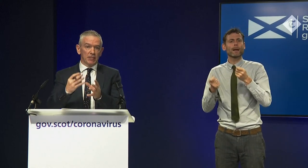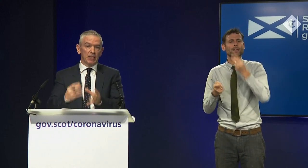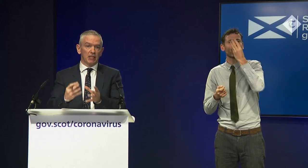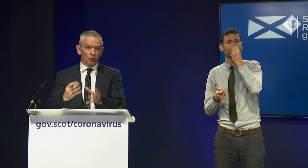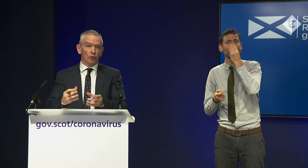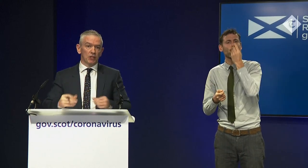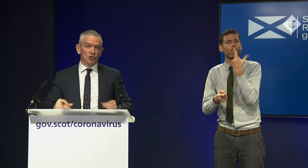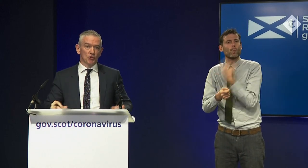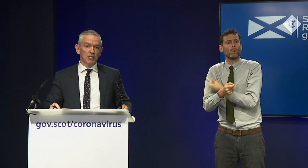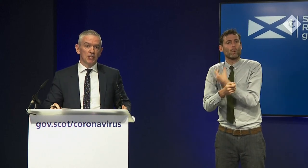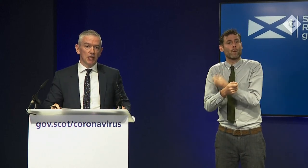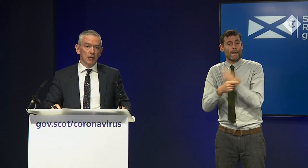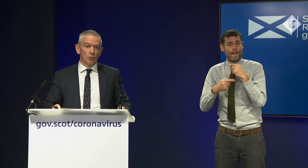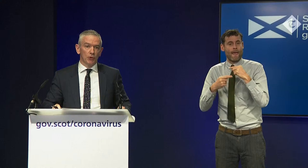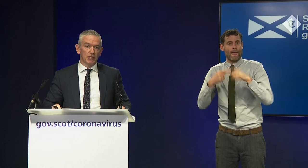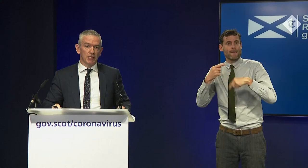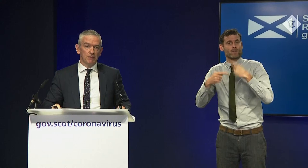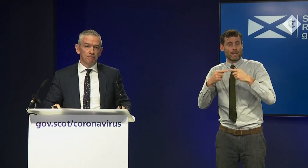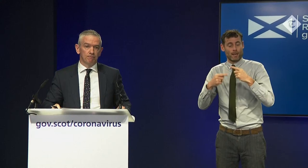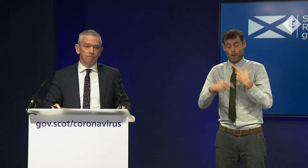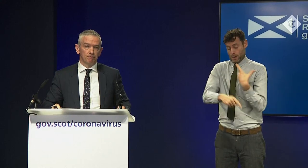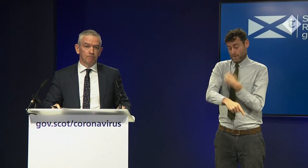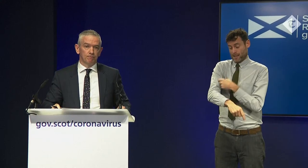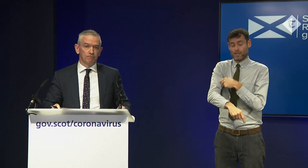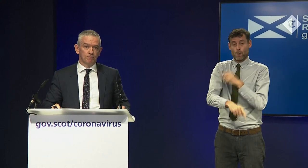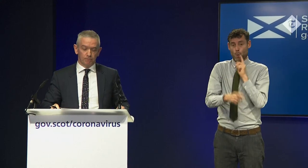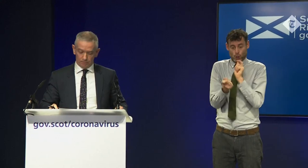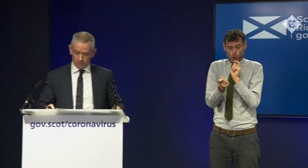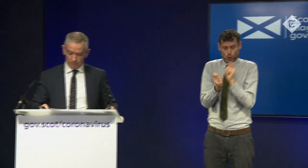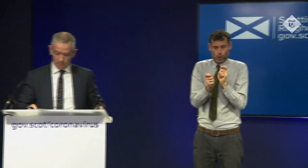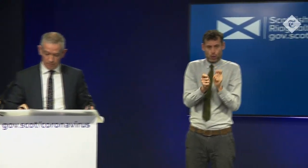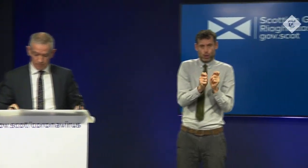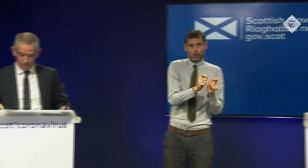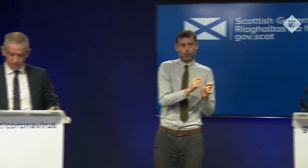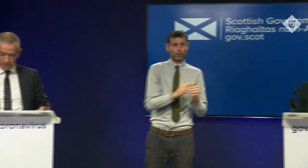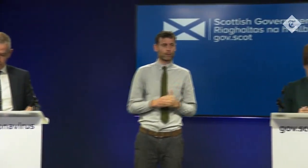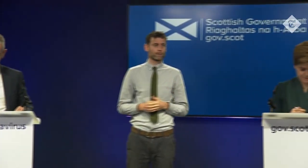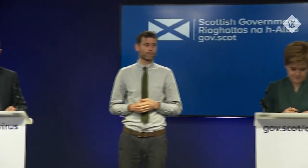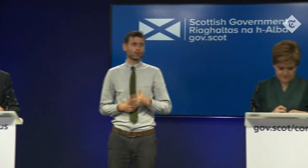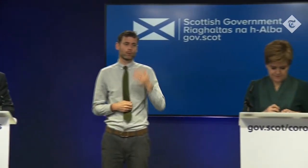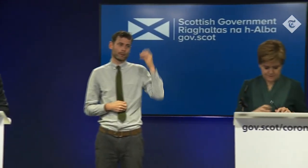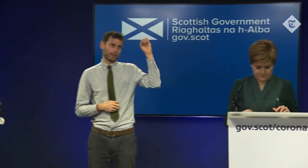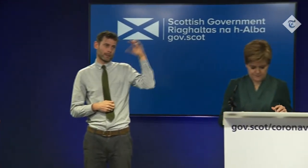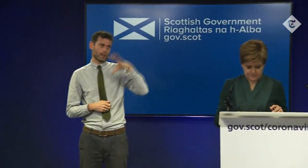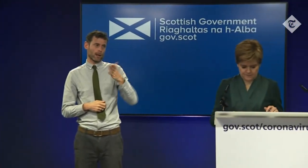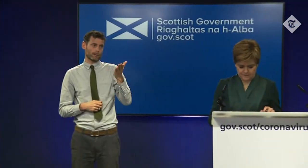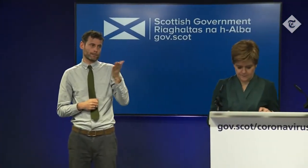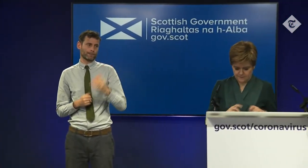the particular dominant strains at that point in time. Thanks. Chris Mawson from The Sun.